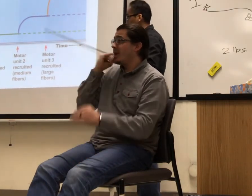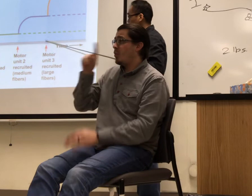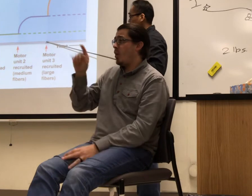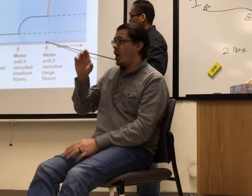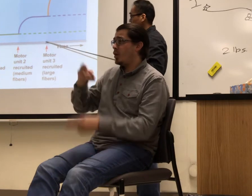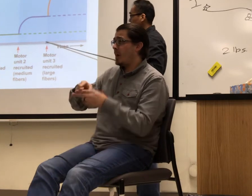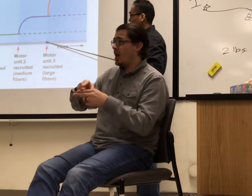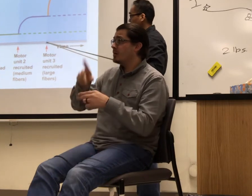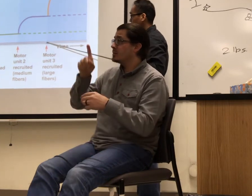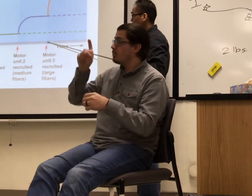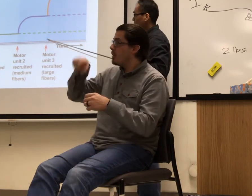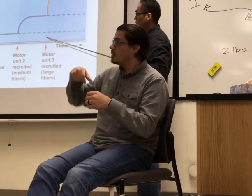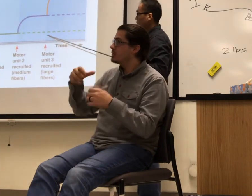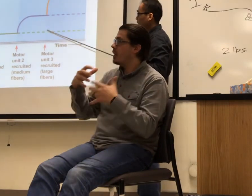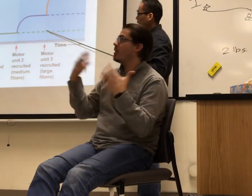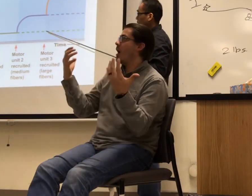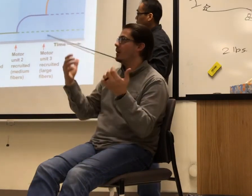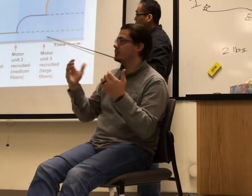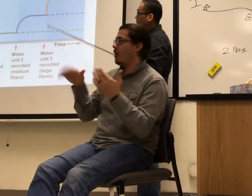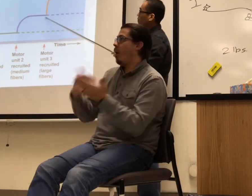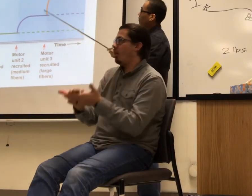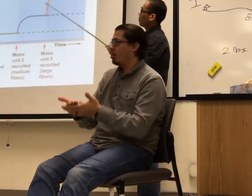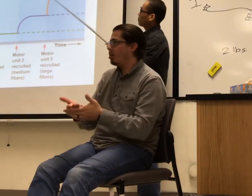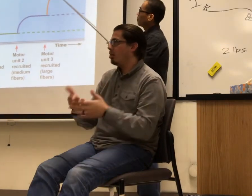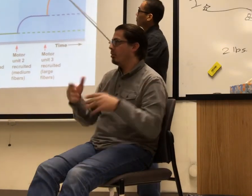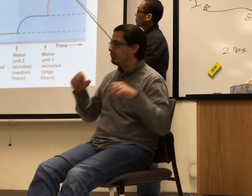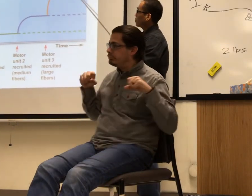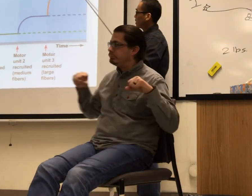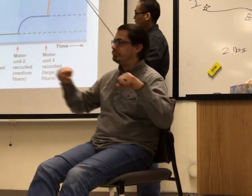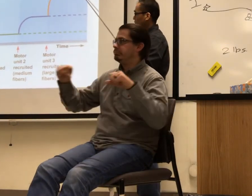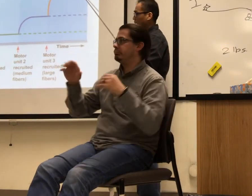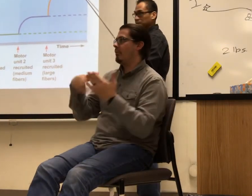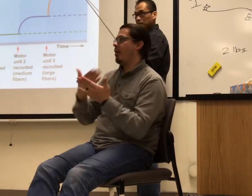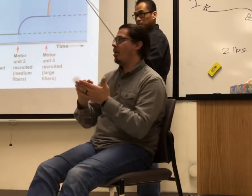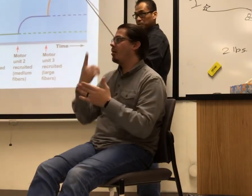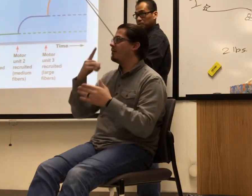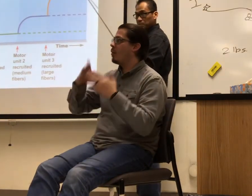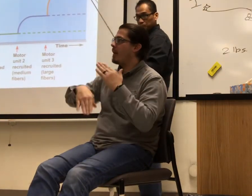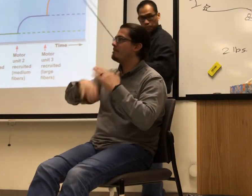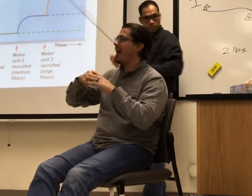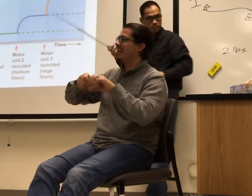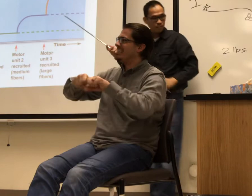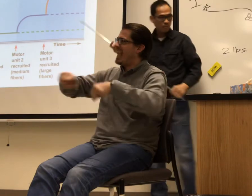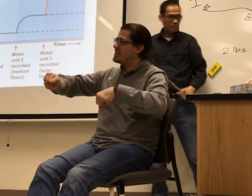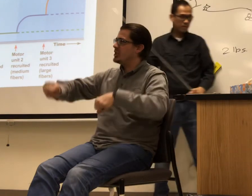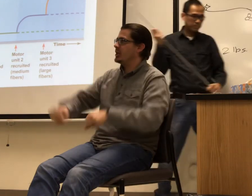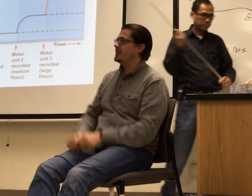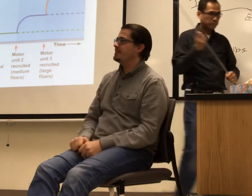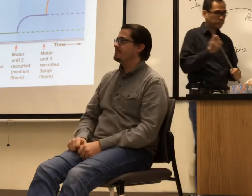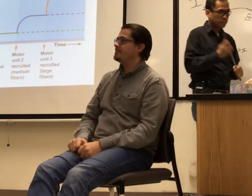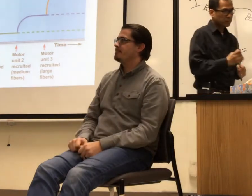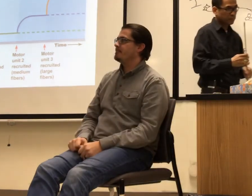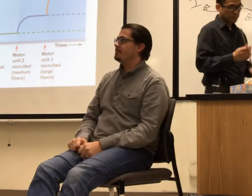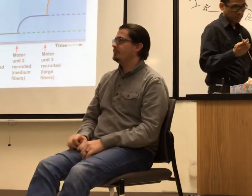100 pounds, you have to recruit all of them to get the max tension.